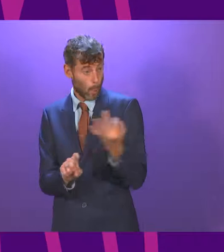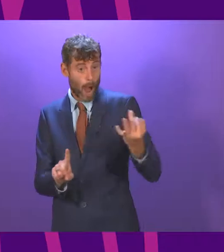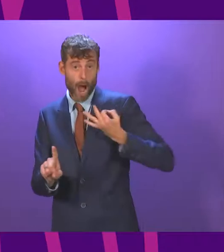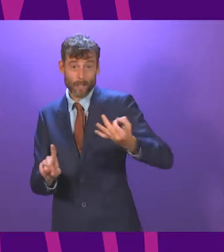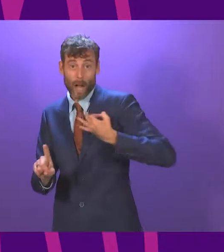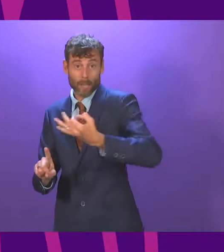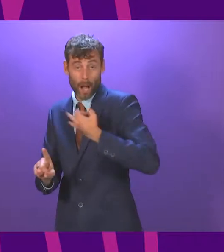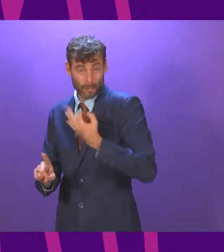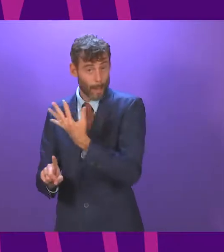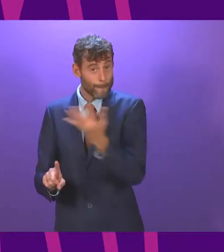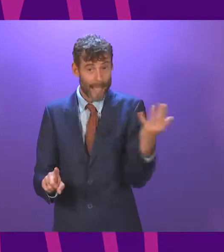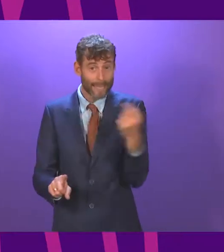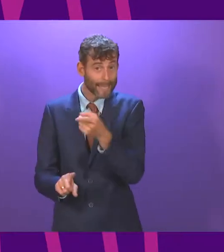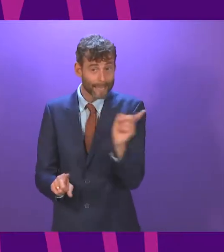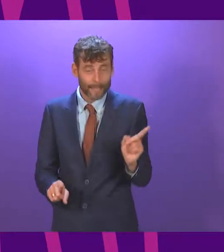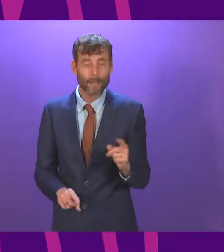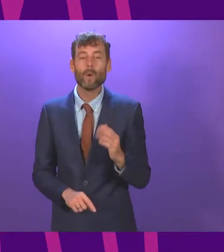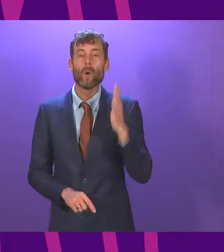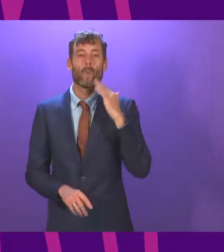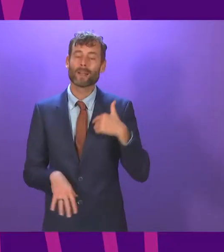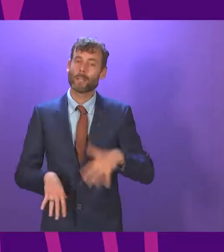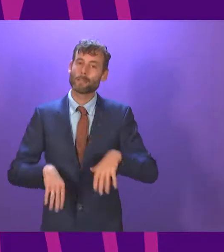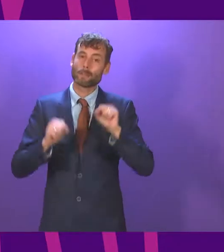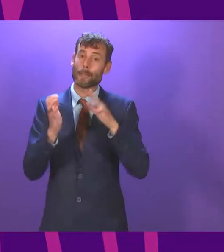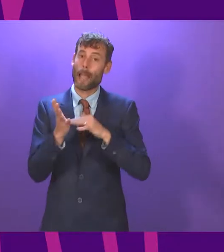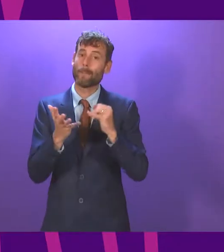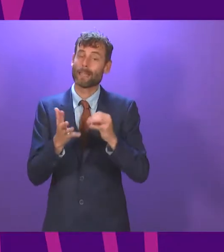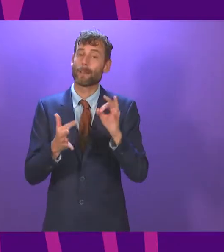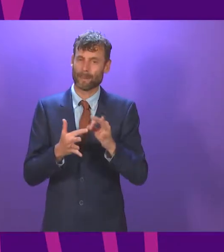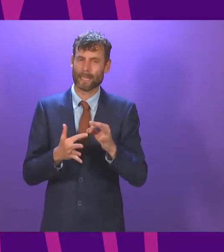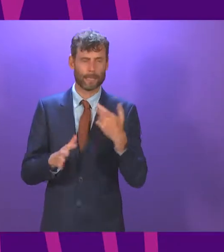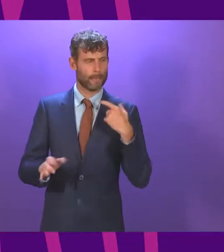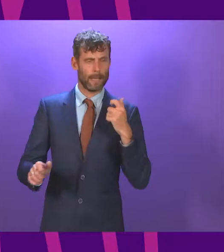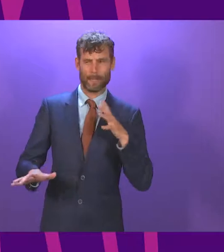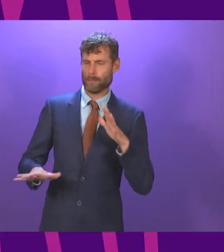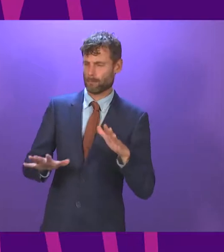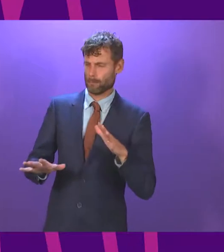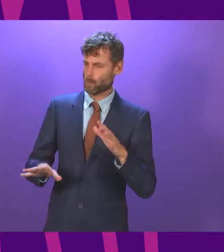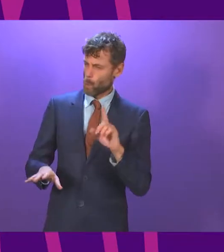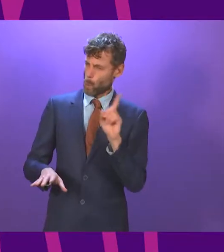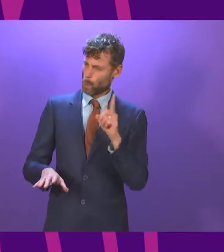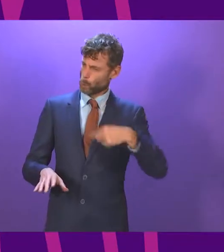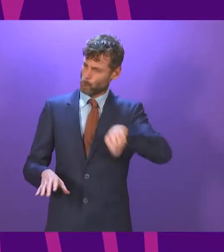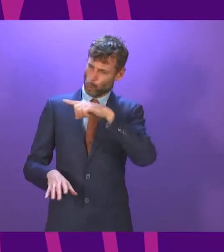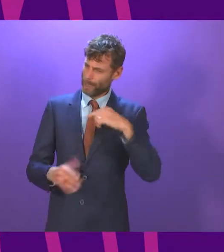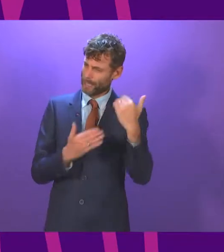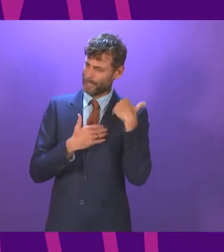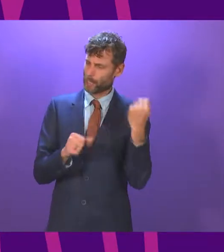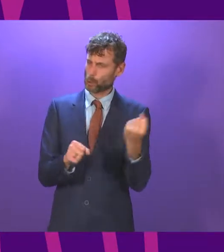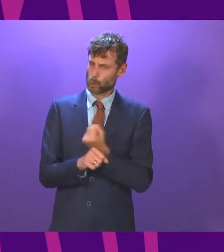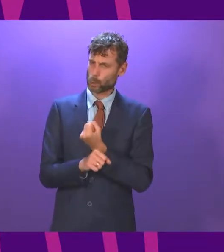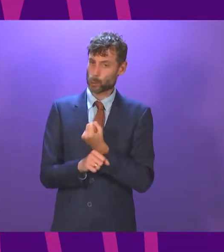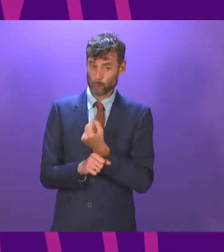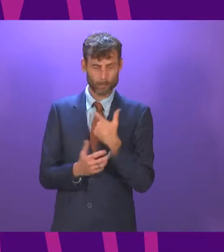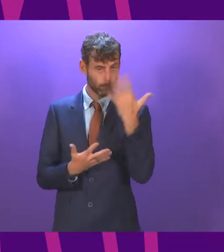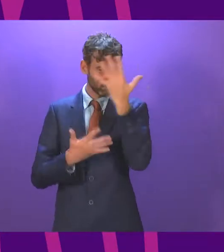I will be honest in the first months of my time as an MSP, I have found myself asking the same question. In short,